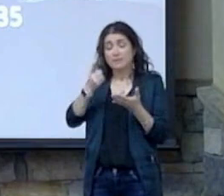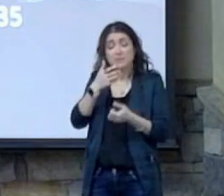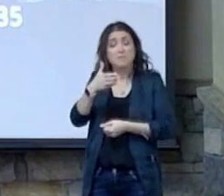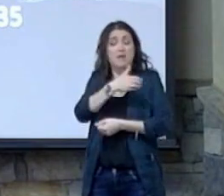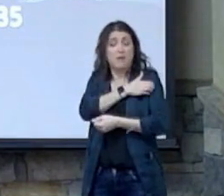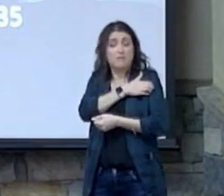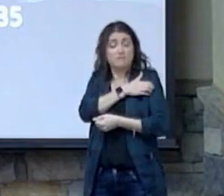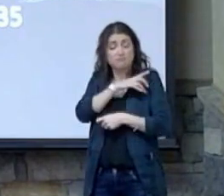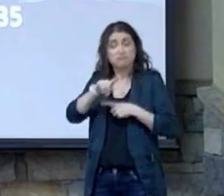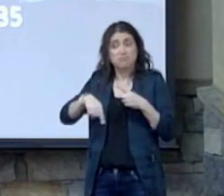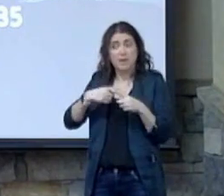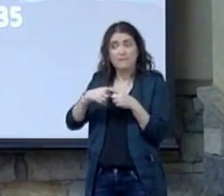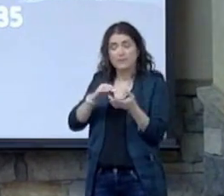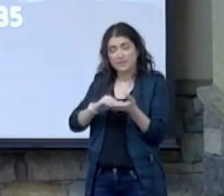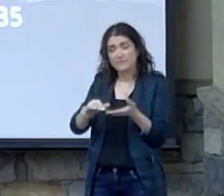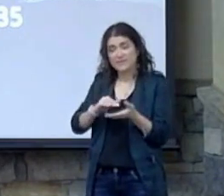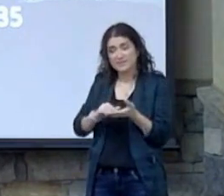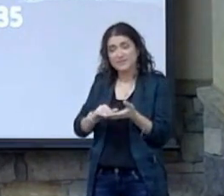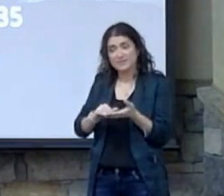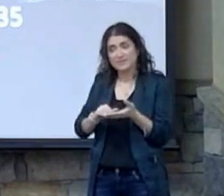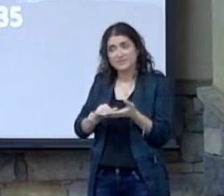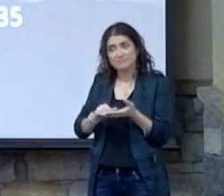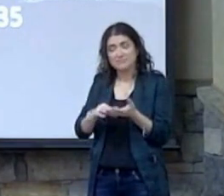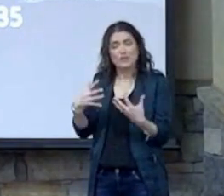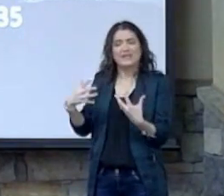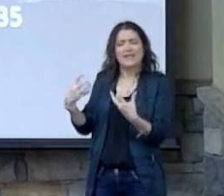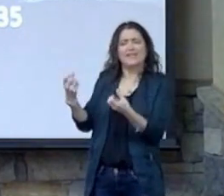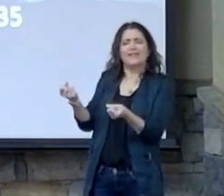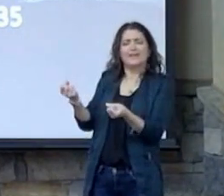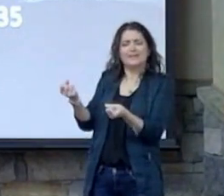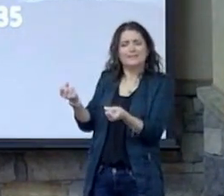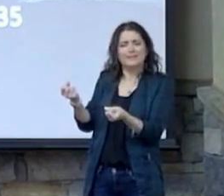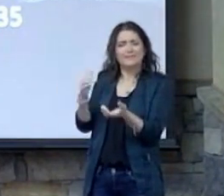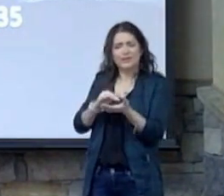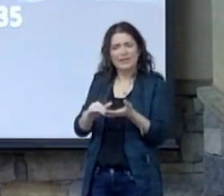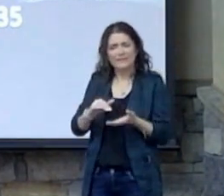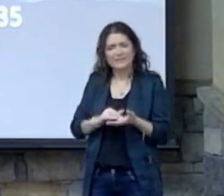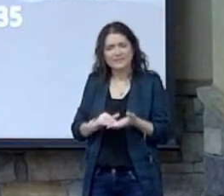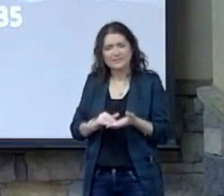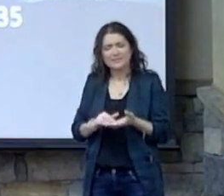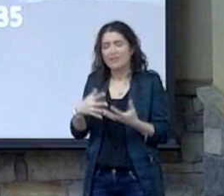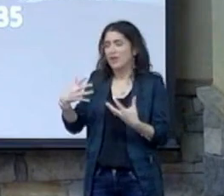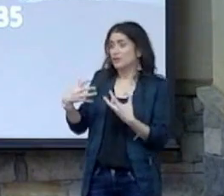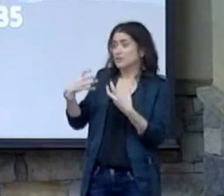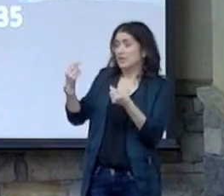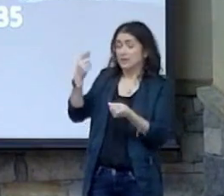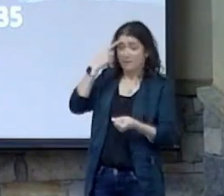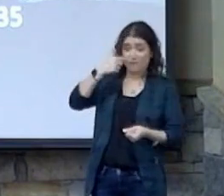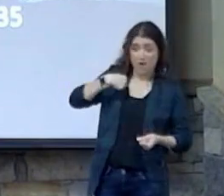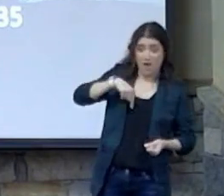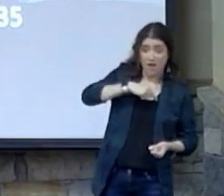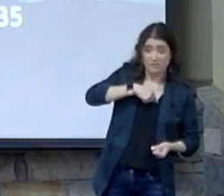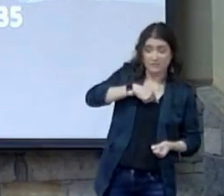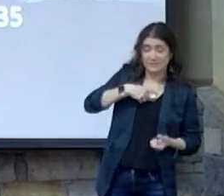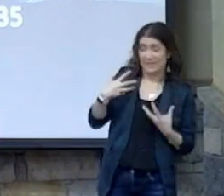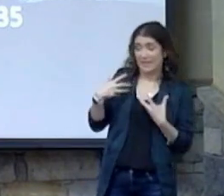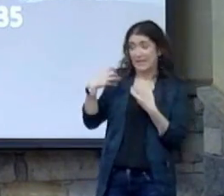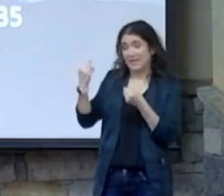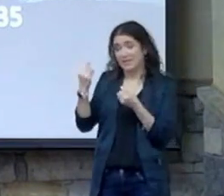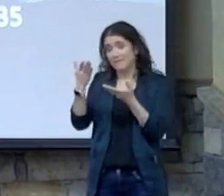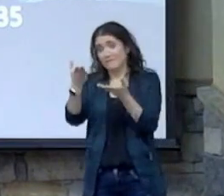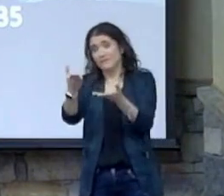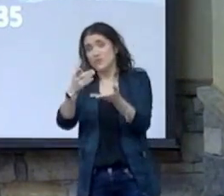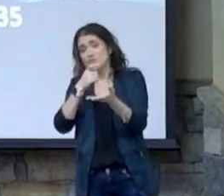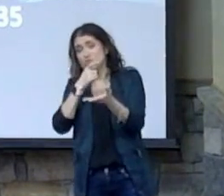about forgiveness. There's healing in forgiveness. There's healing for us. There's healing for the one that we are